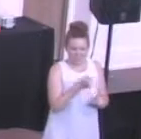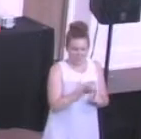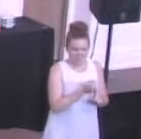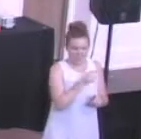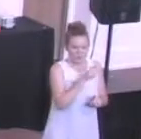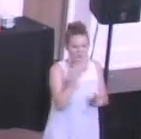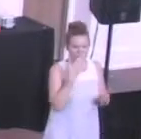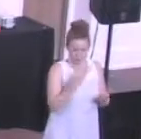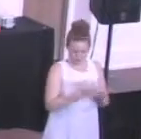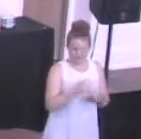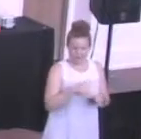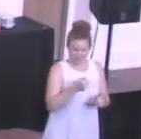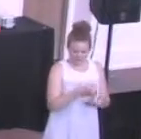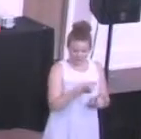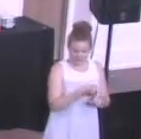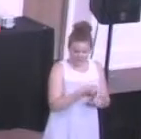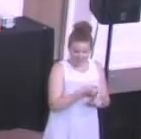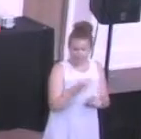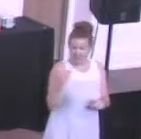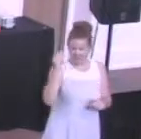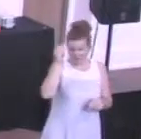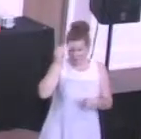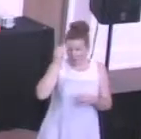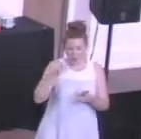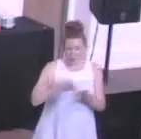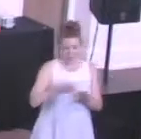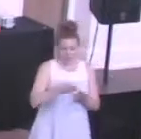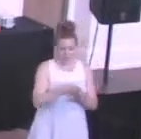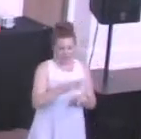are good at it, huh? I know I am.